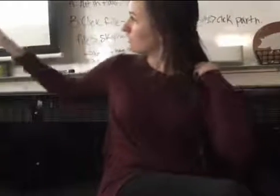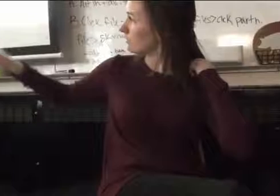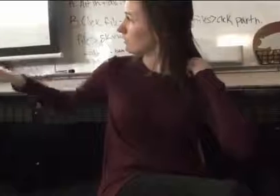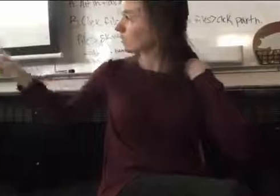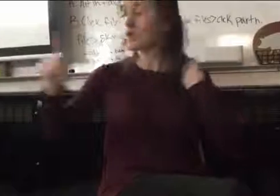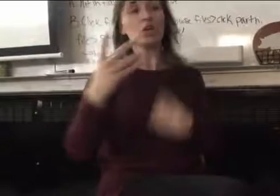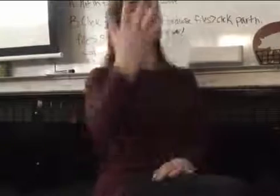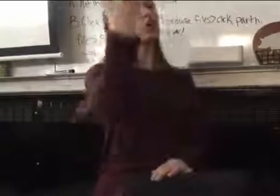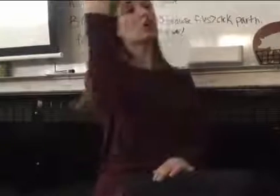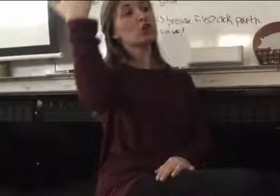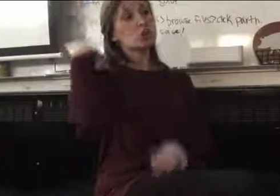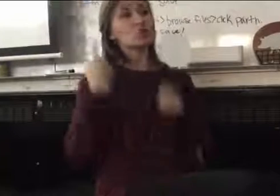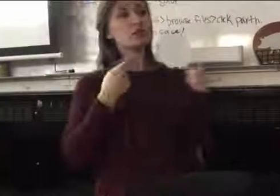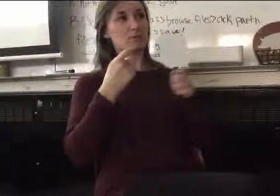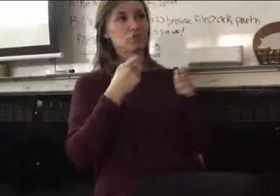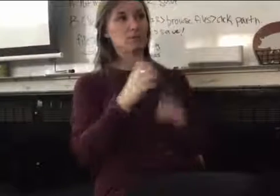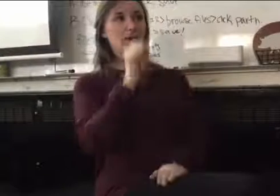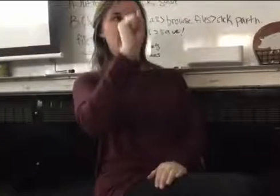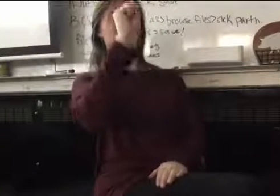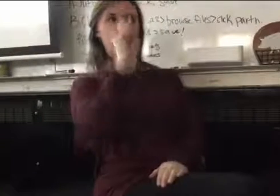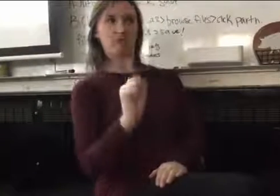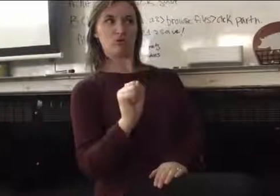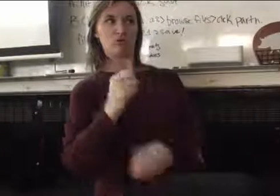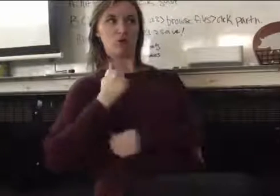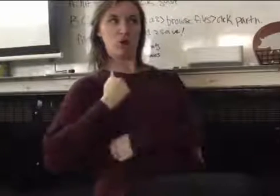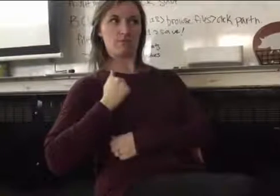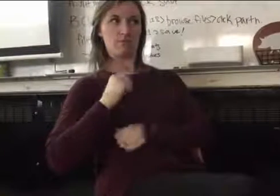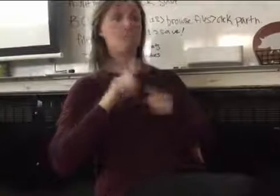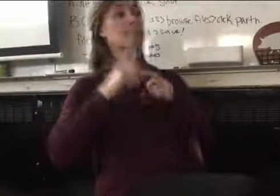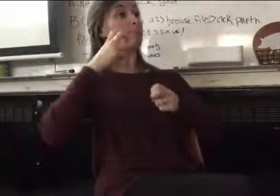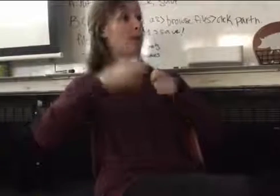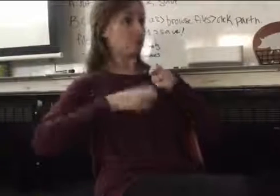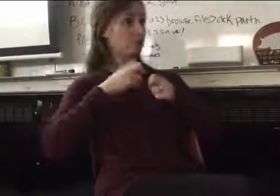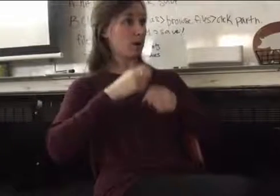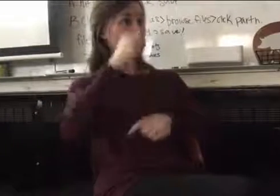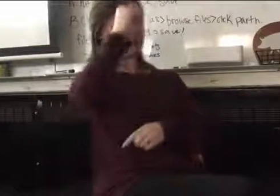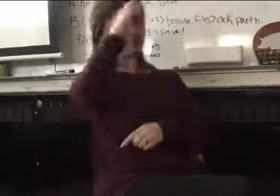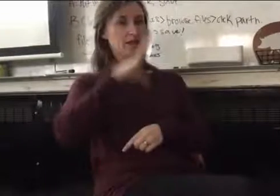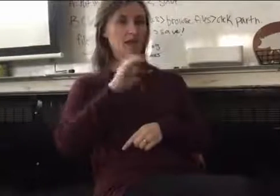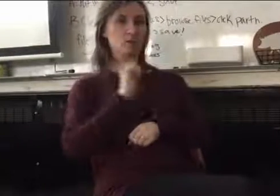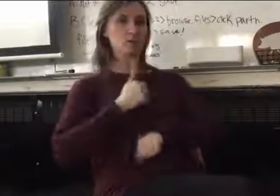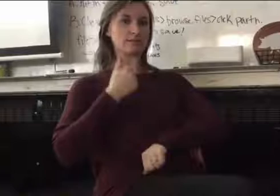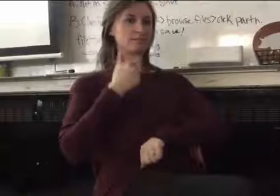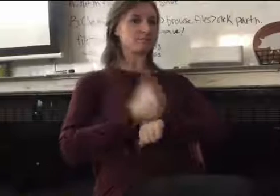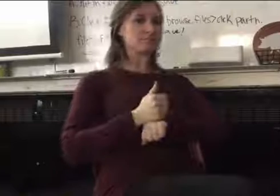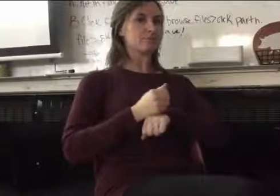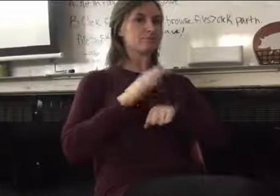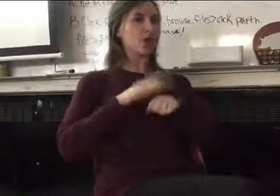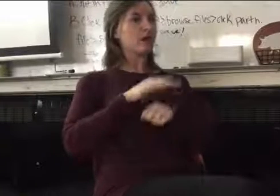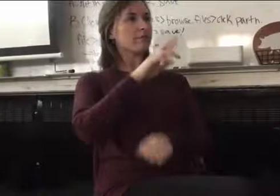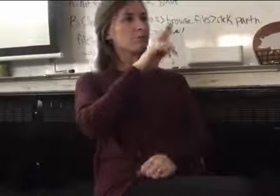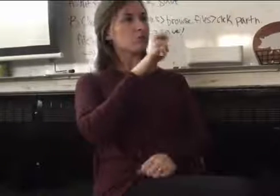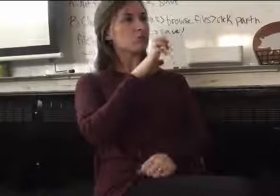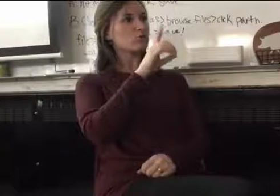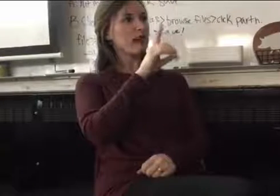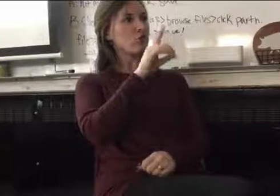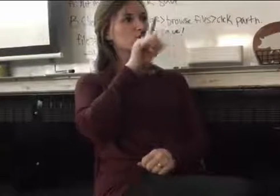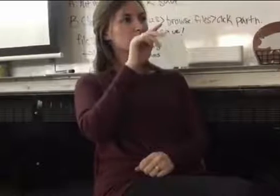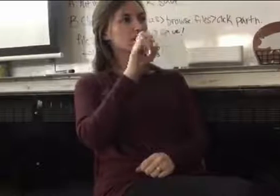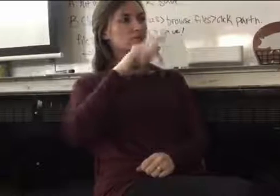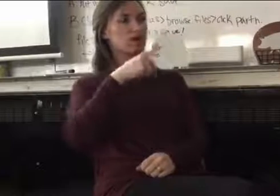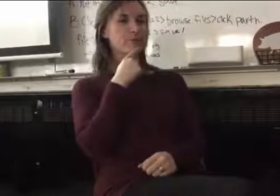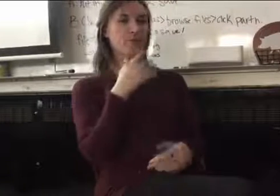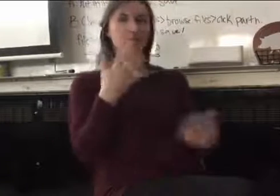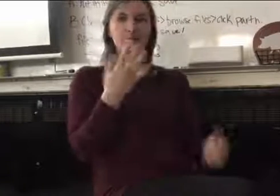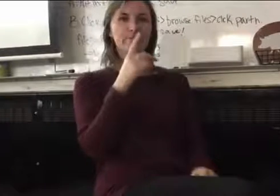controlled by the Confederate Army. The problem is this guy was sitting on these little round tops, and he was like, wow, this is really boring. We're not seeing